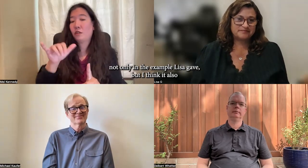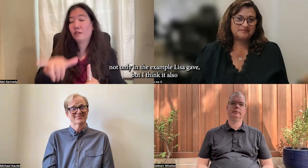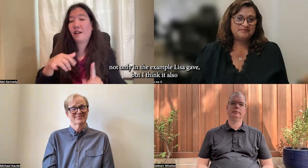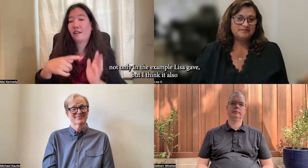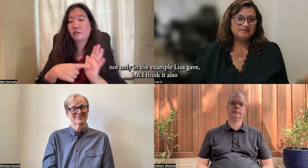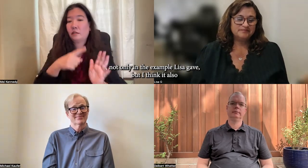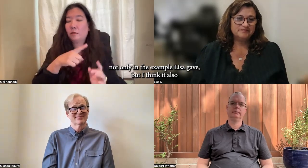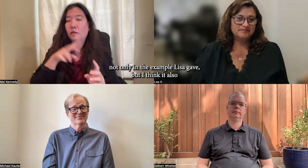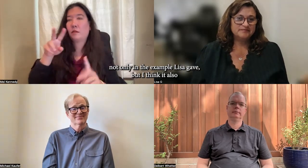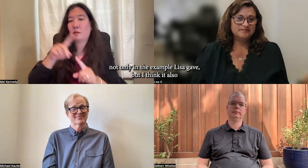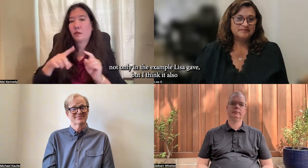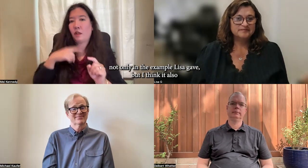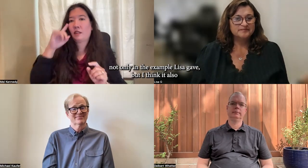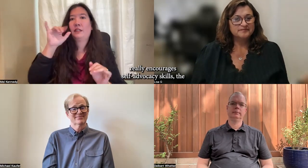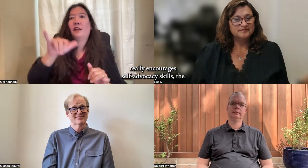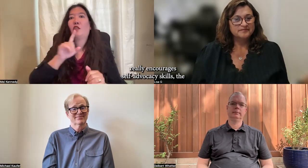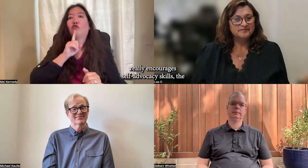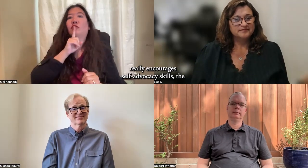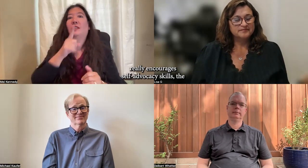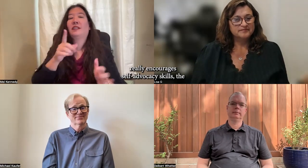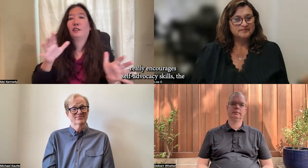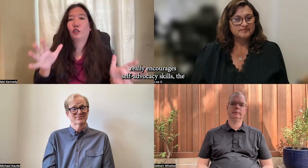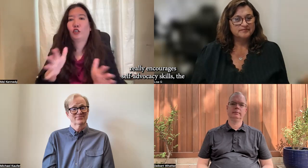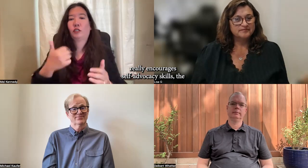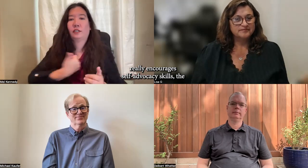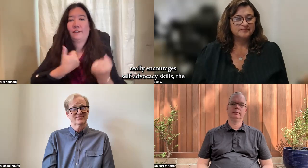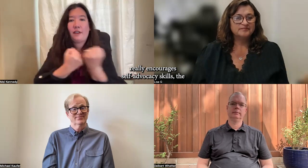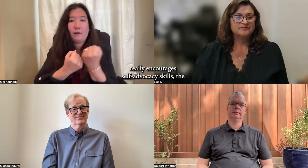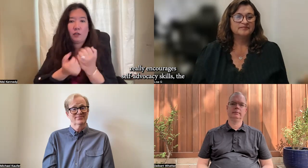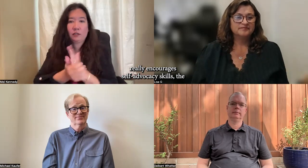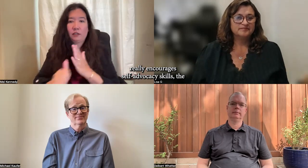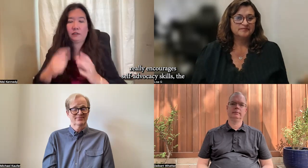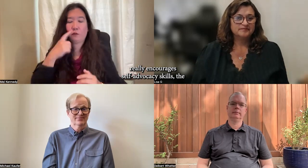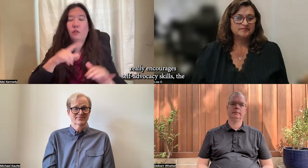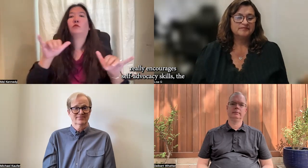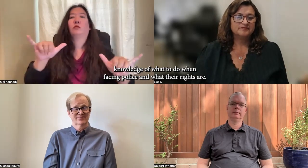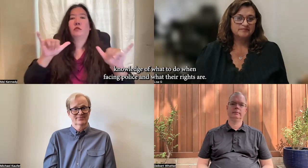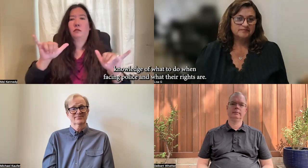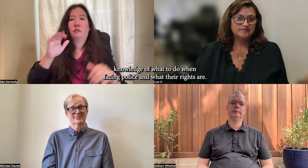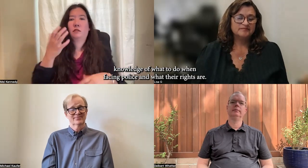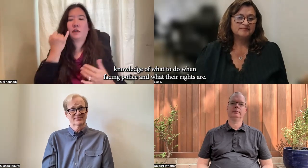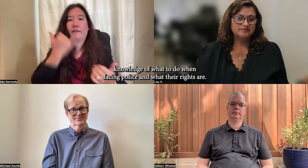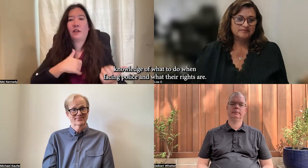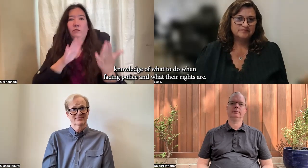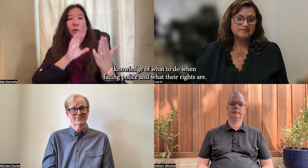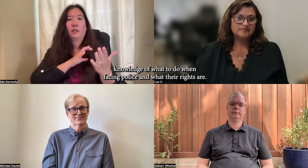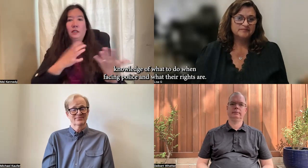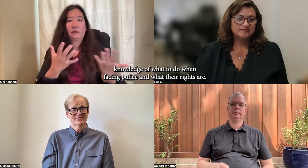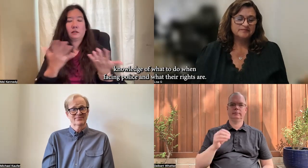affect youth, not only in the example Lisa gave, but I think it also really encourages self advocacy skills. The knowledge of what to do when facing